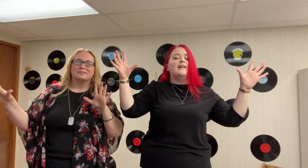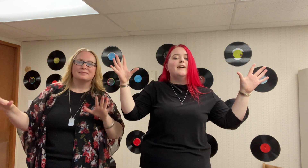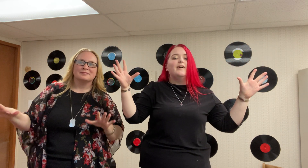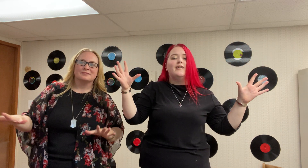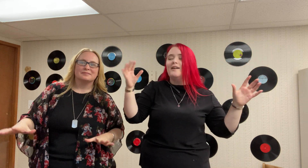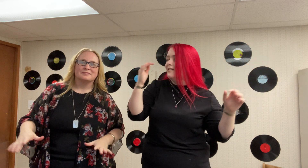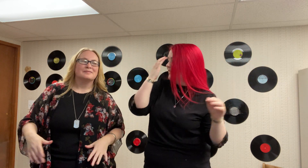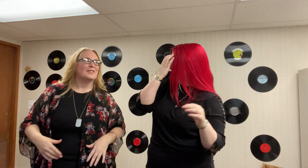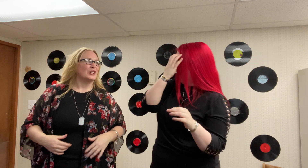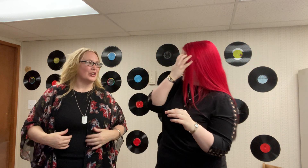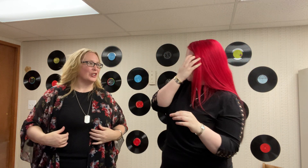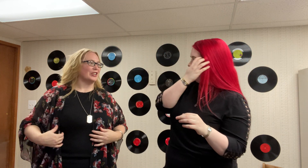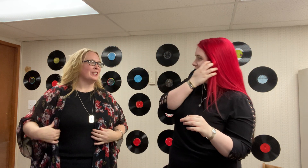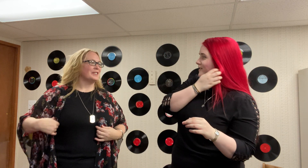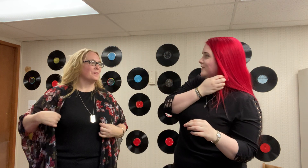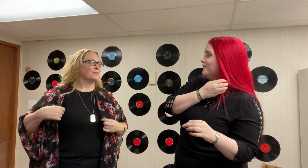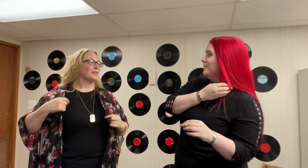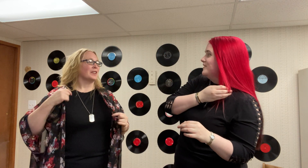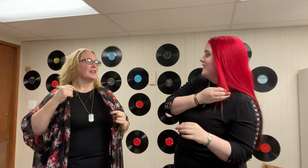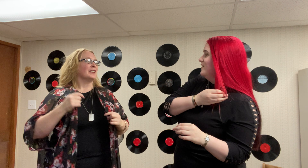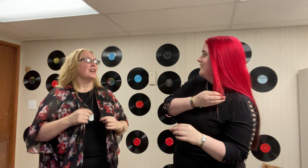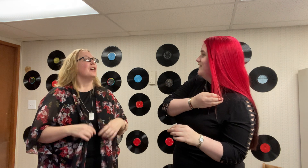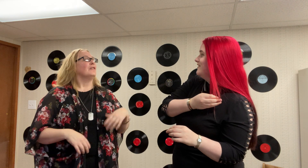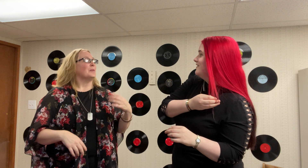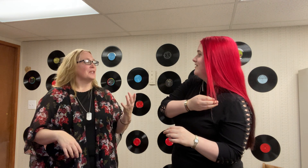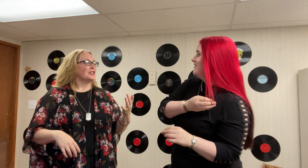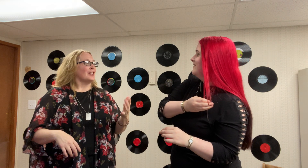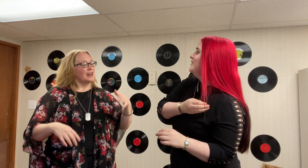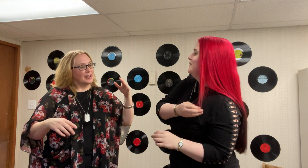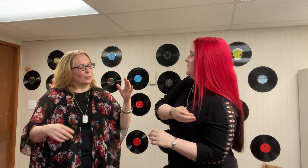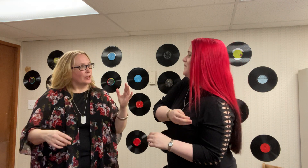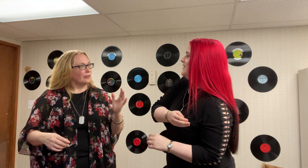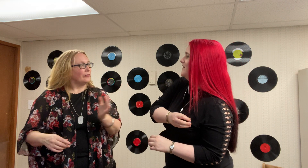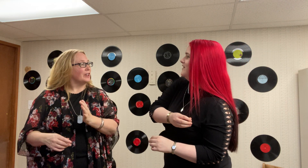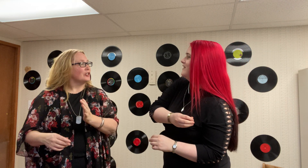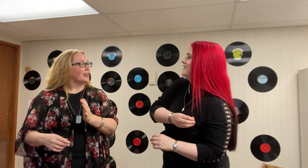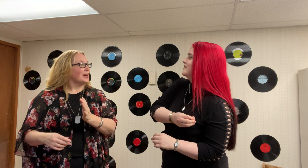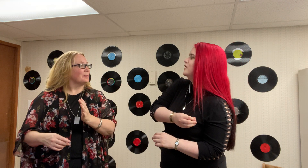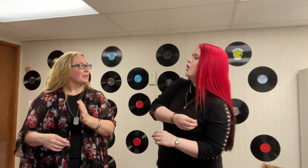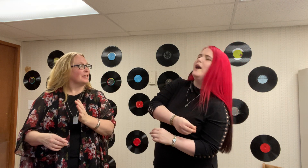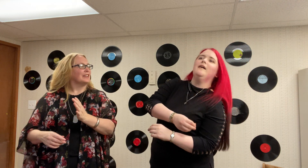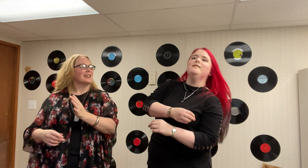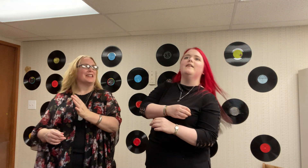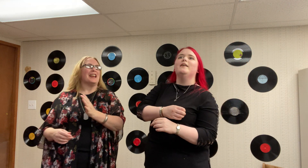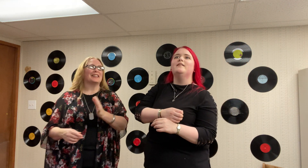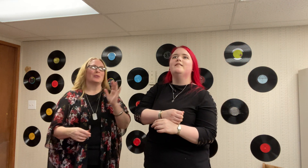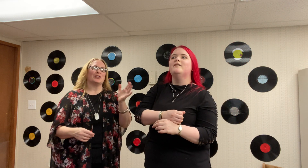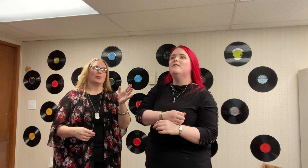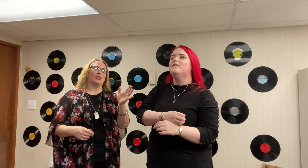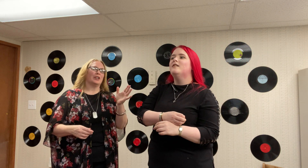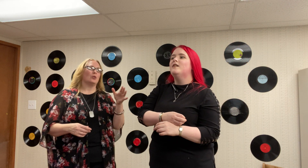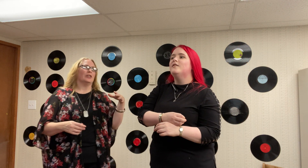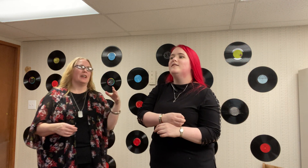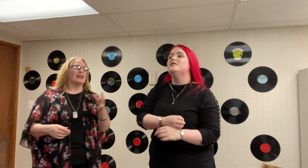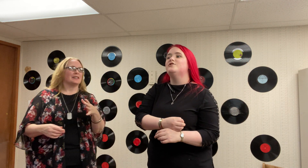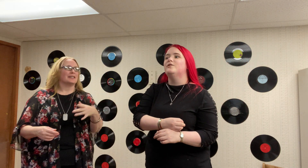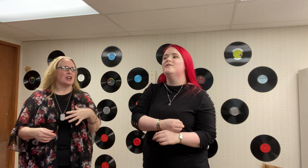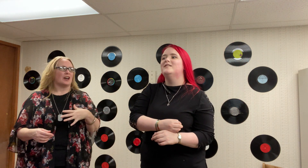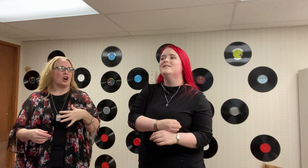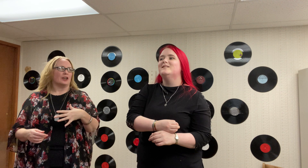awake. Good. Now let's do it from the start. From the start, and then we'll finish it up. Okay. Because the next ones are really cool, and the That's end's true. not hard to Yeah,